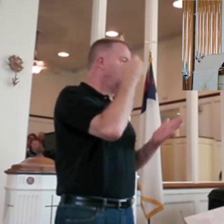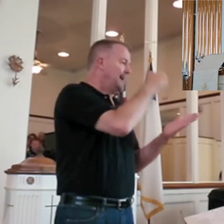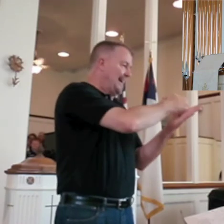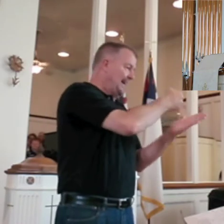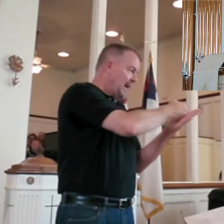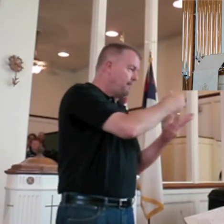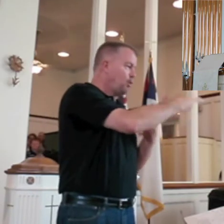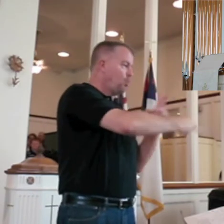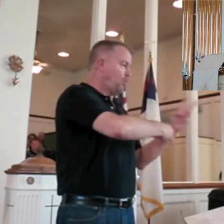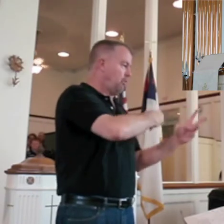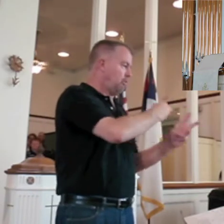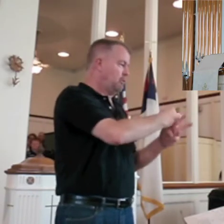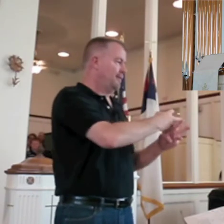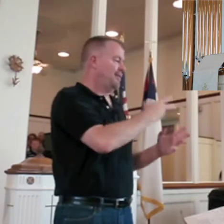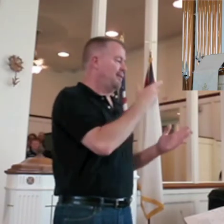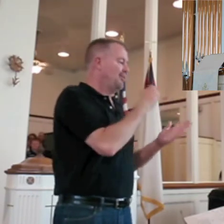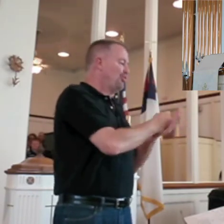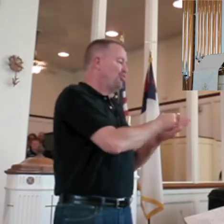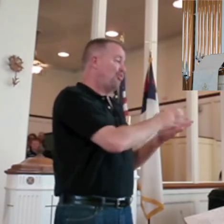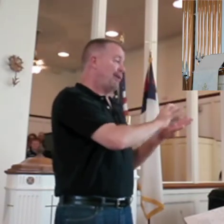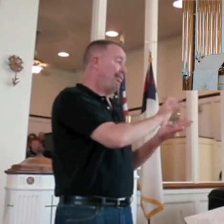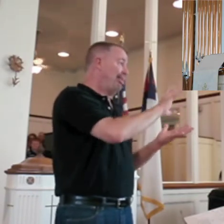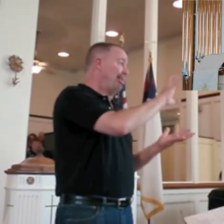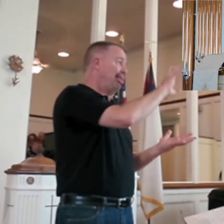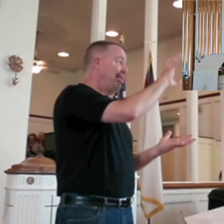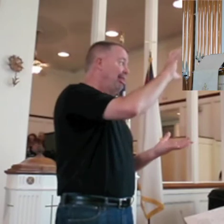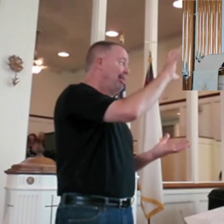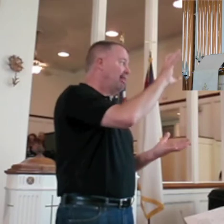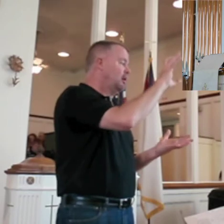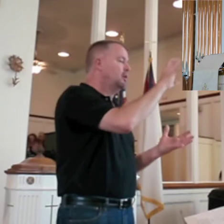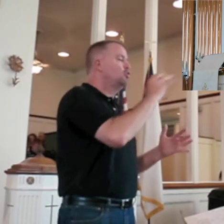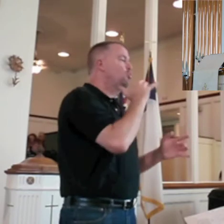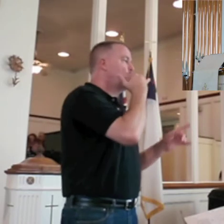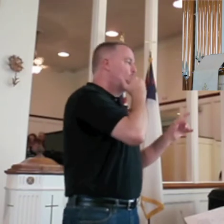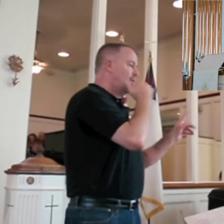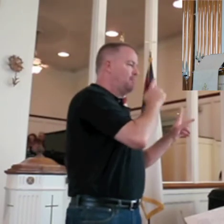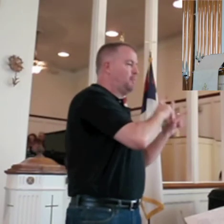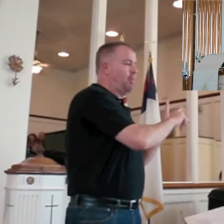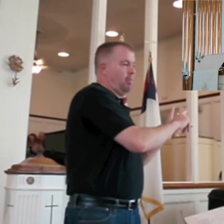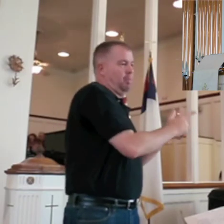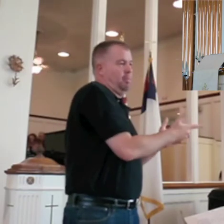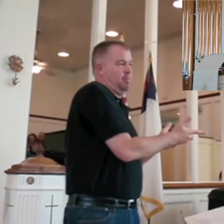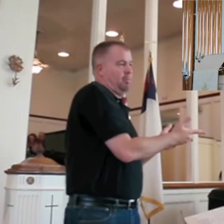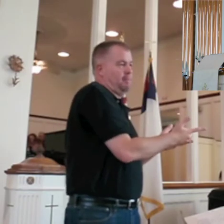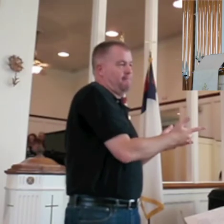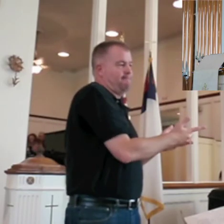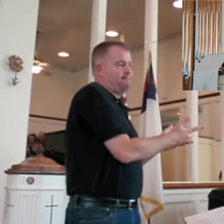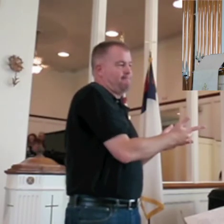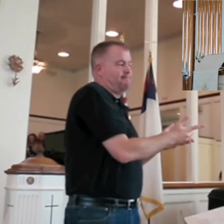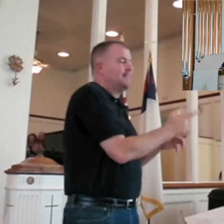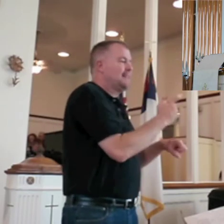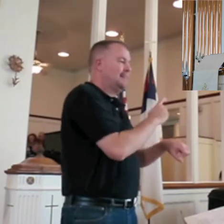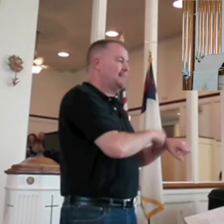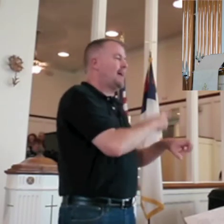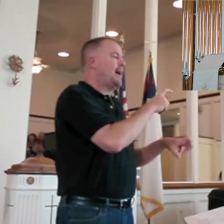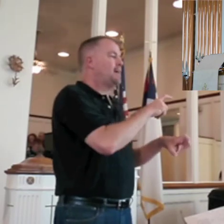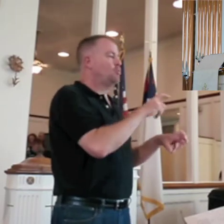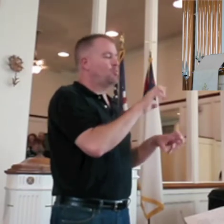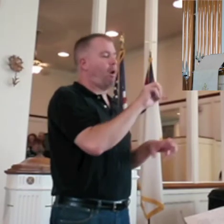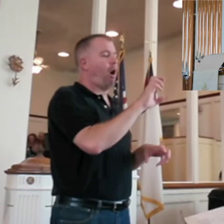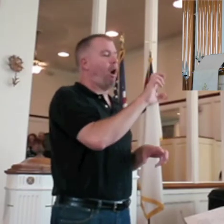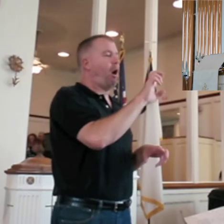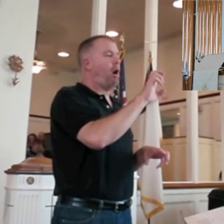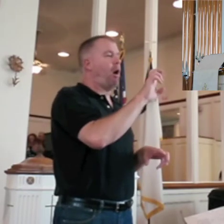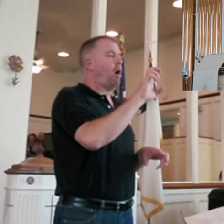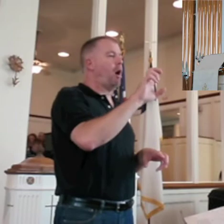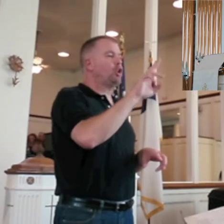political and economic realm, when the wealth of nations has once more ended up in the hands of the few, and it's